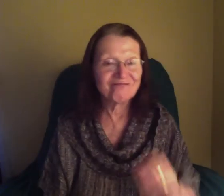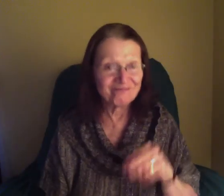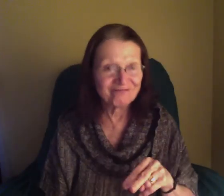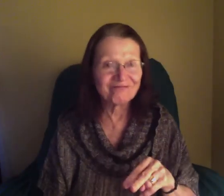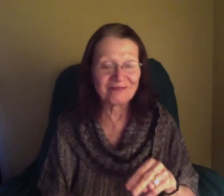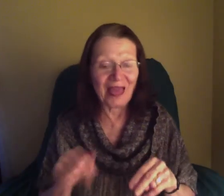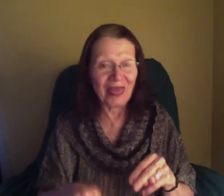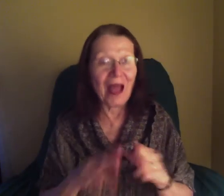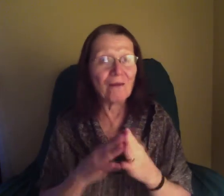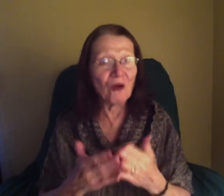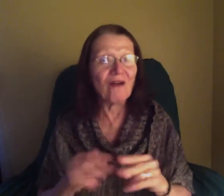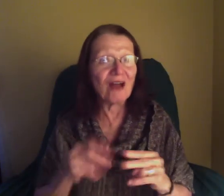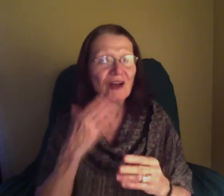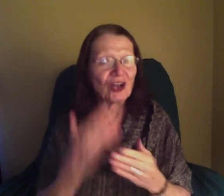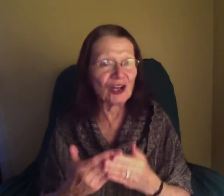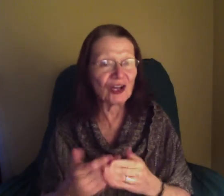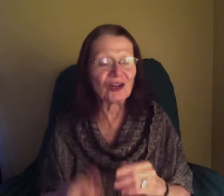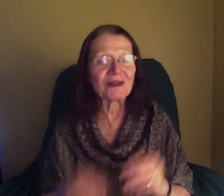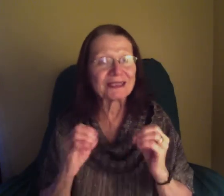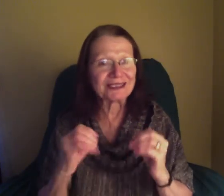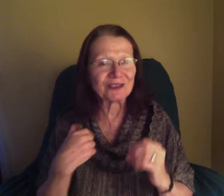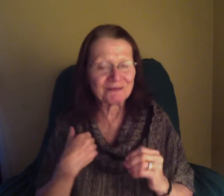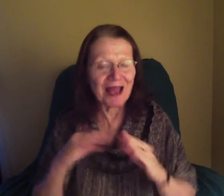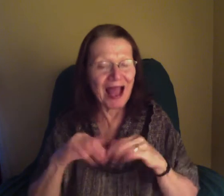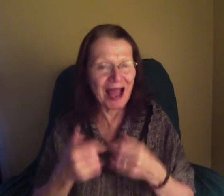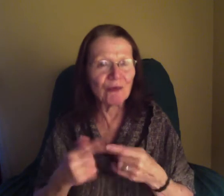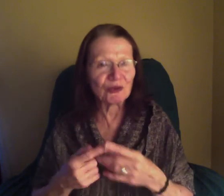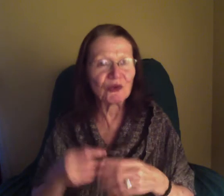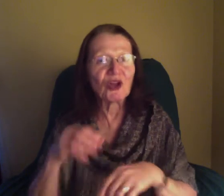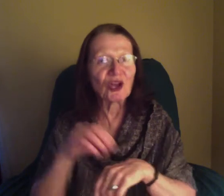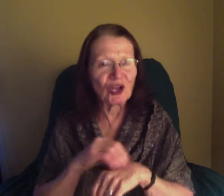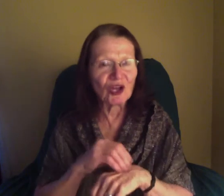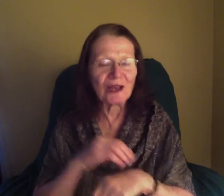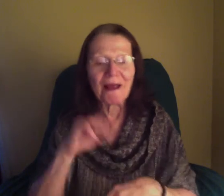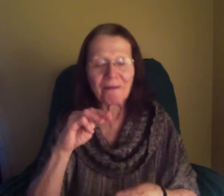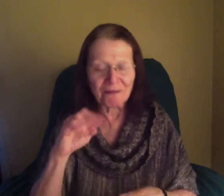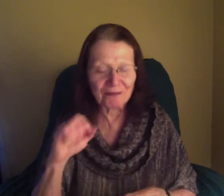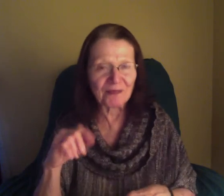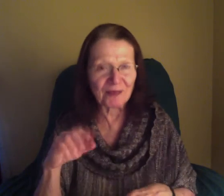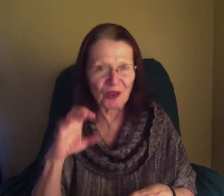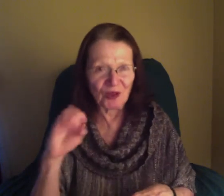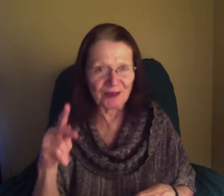That book I said, I have a good game,